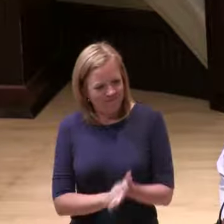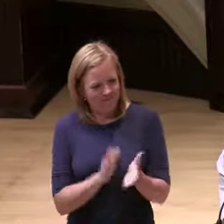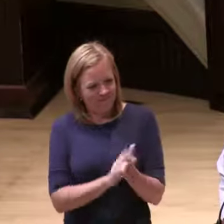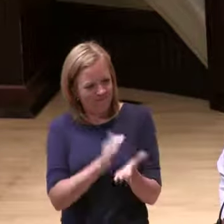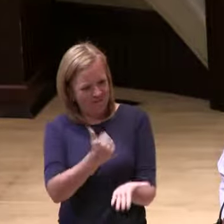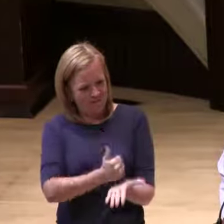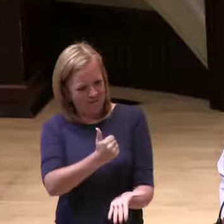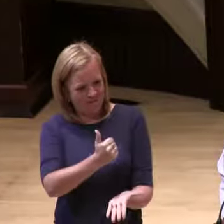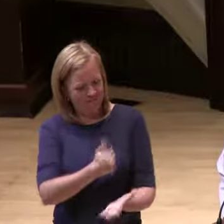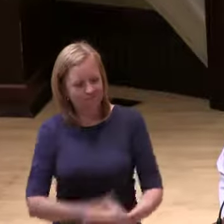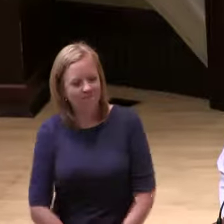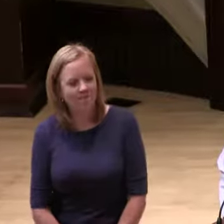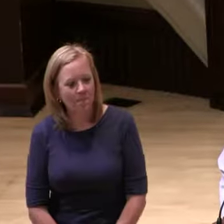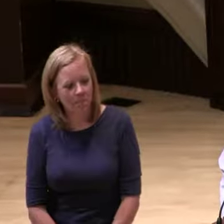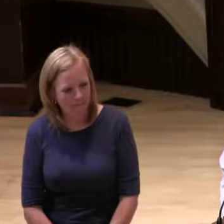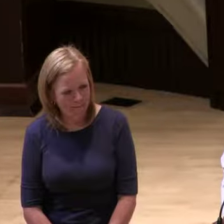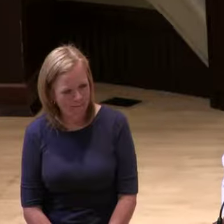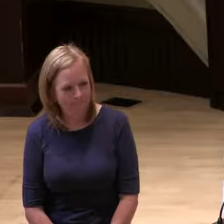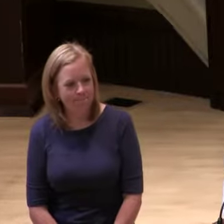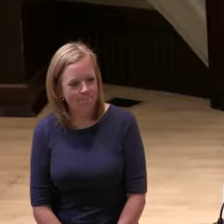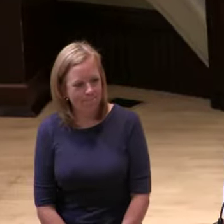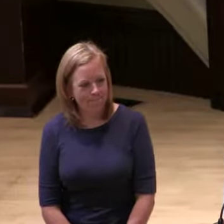Amen. Amen.